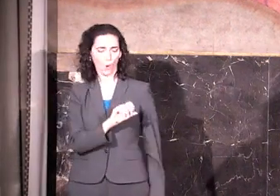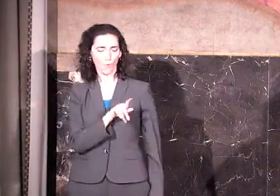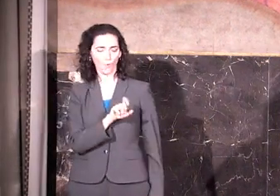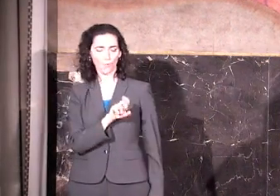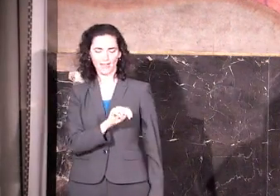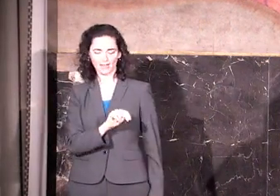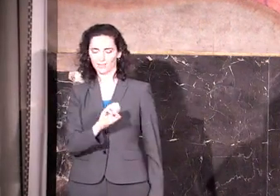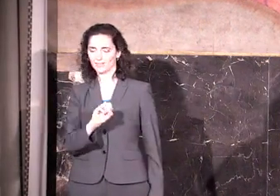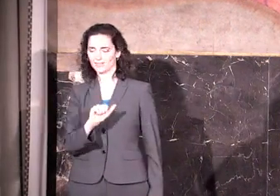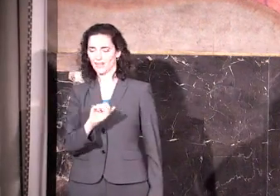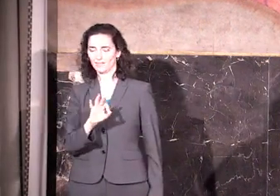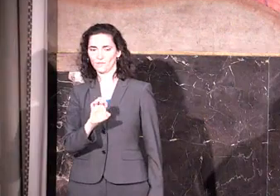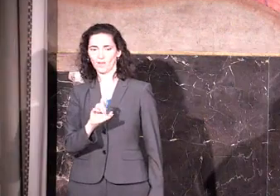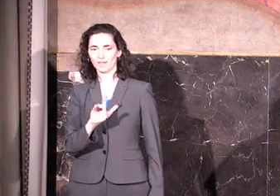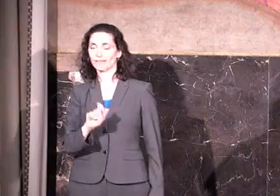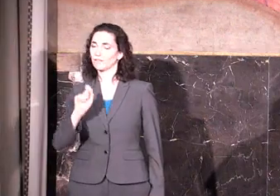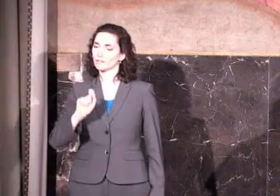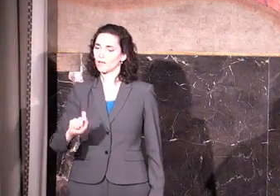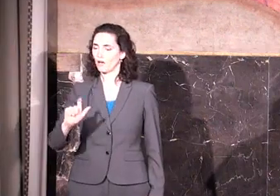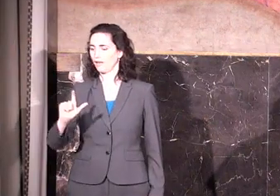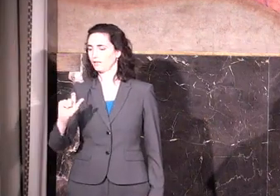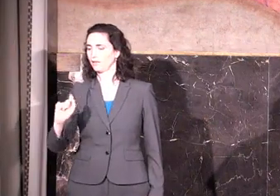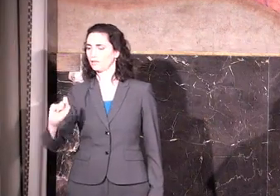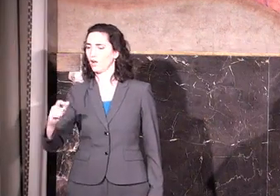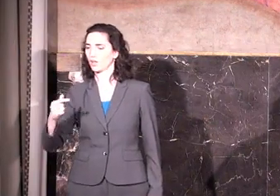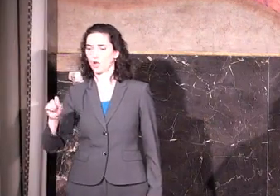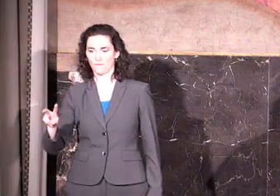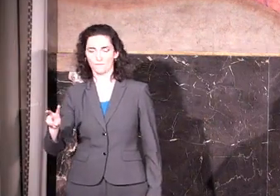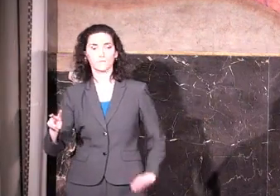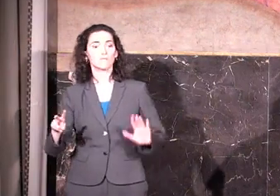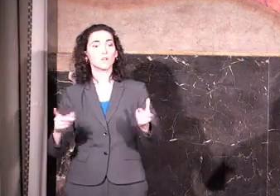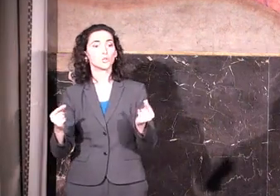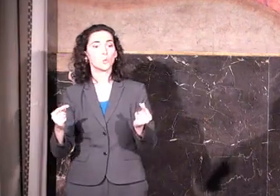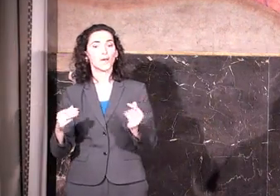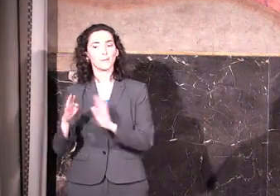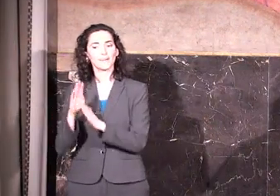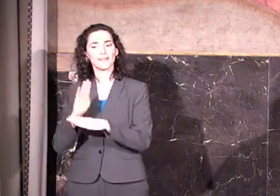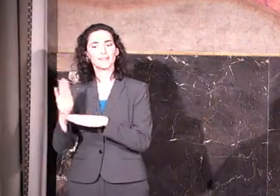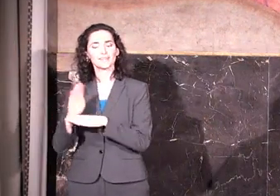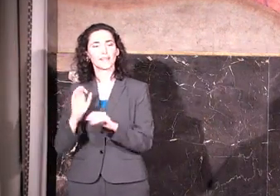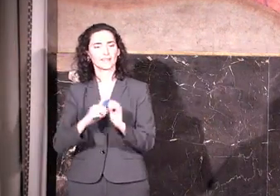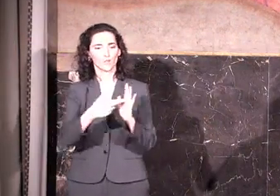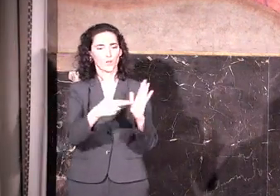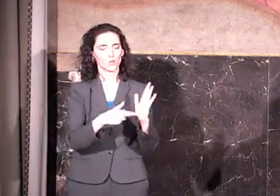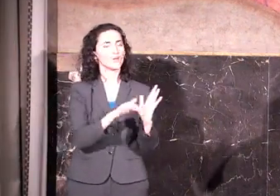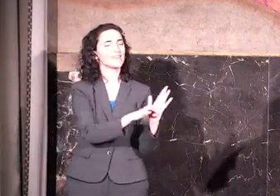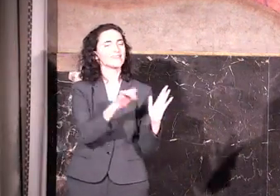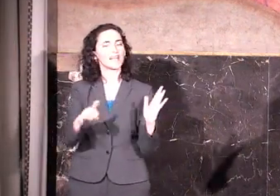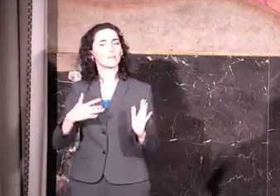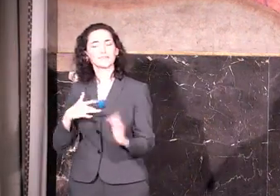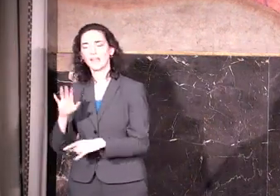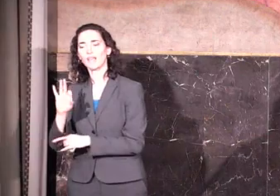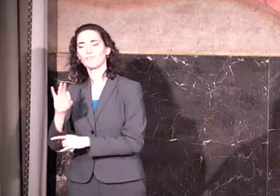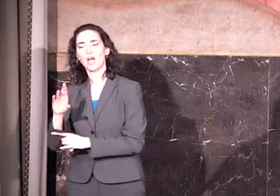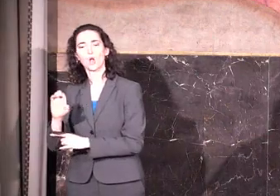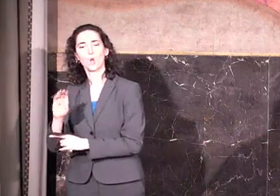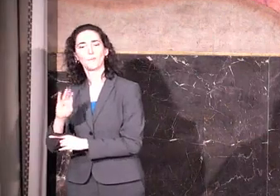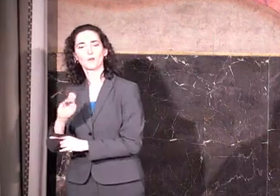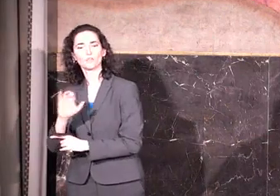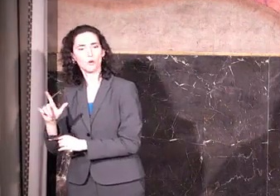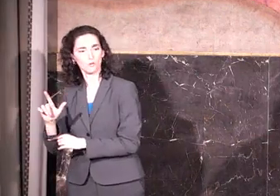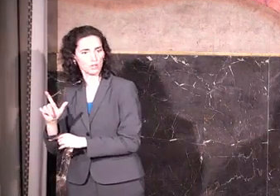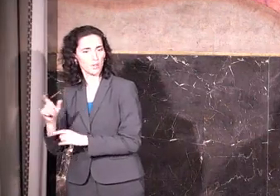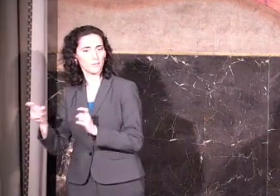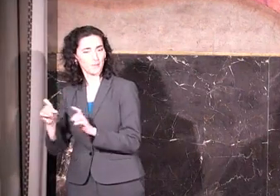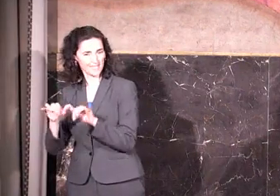opensafely.la.gov, and businesses can register a very similar process to the Fire Marshal's information management system. It's a spinoff